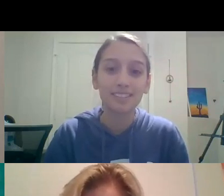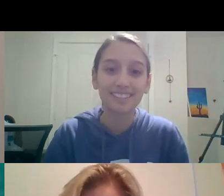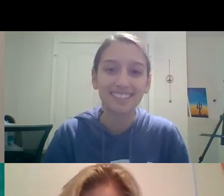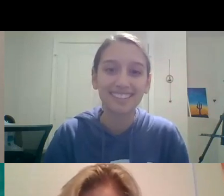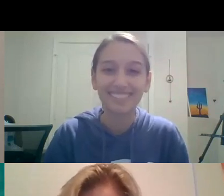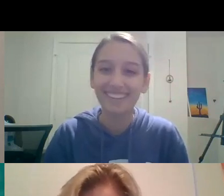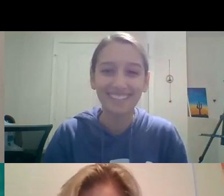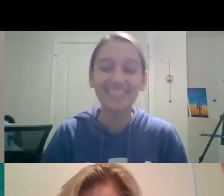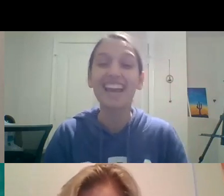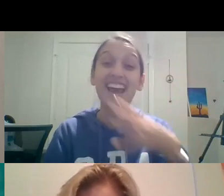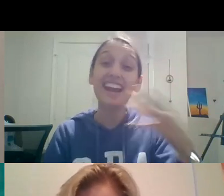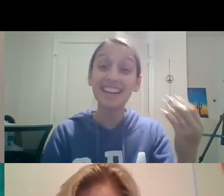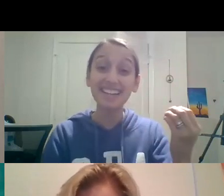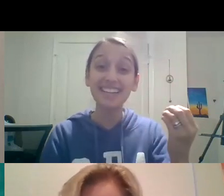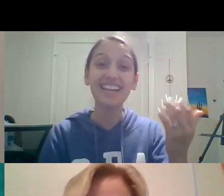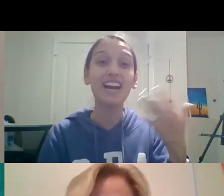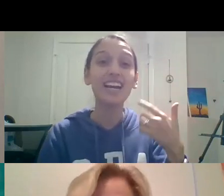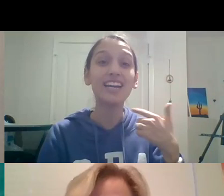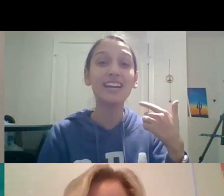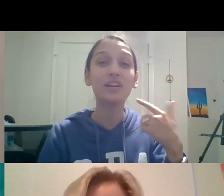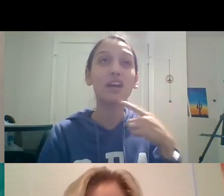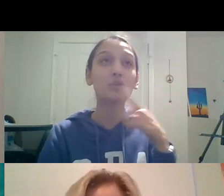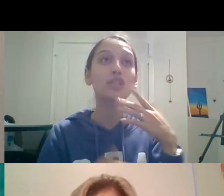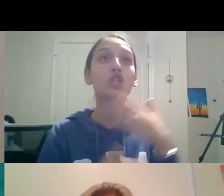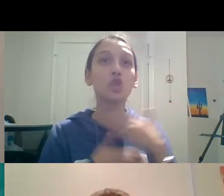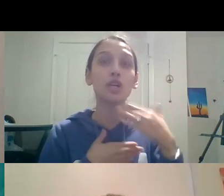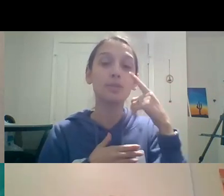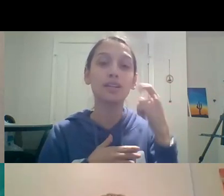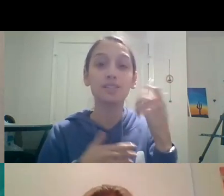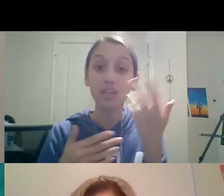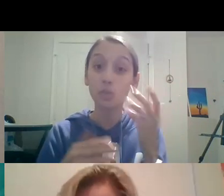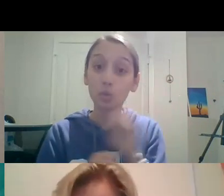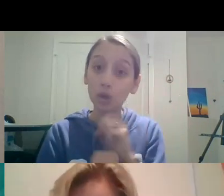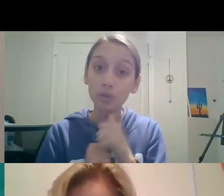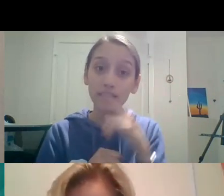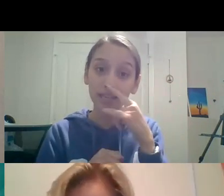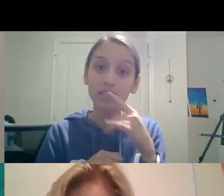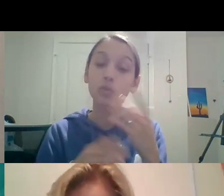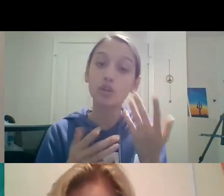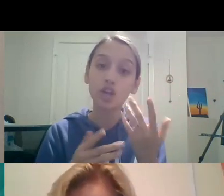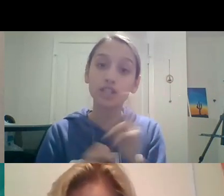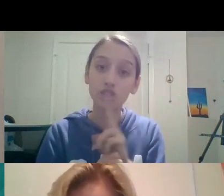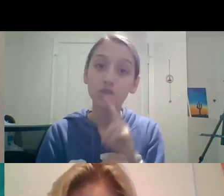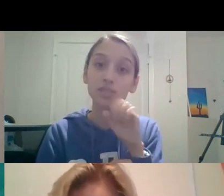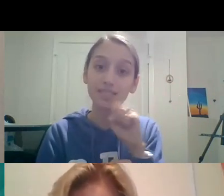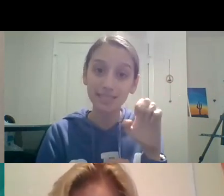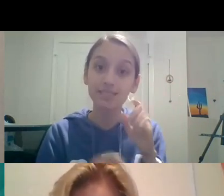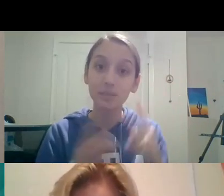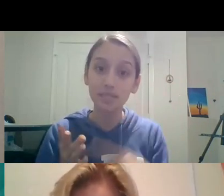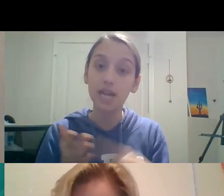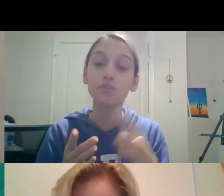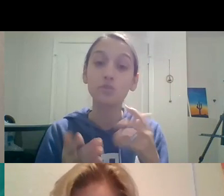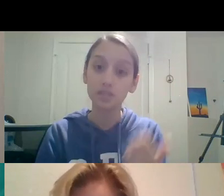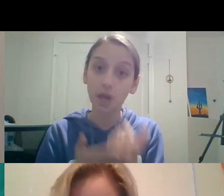not the only one. And I really enjoy it because like we work with kids and we're trying to use